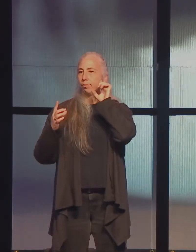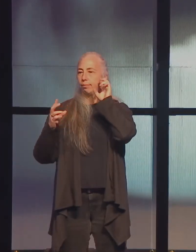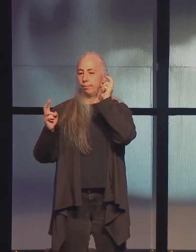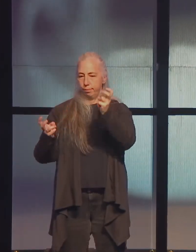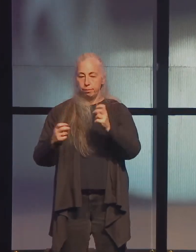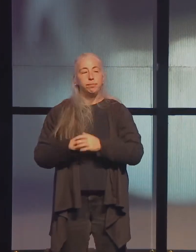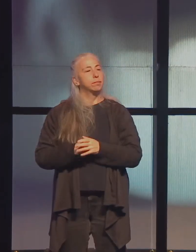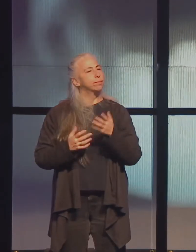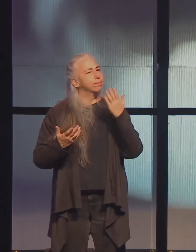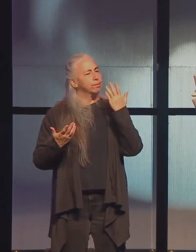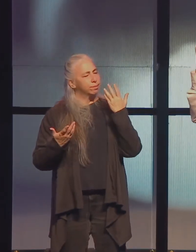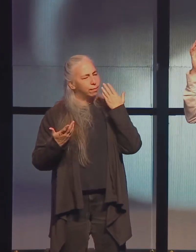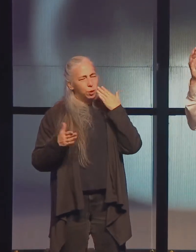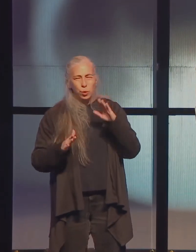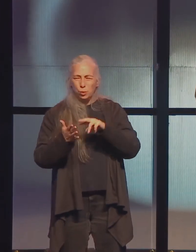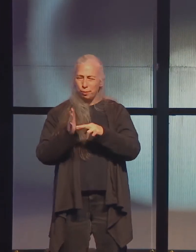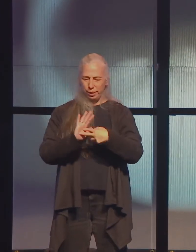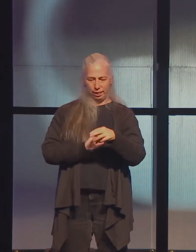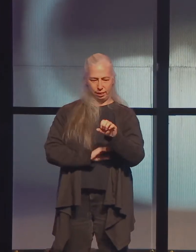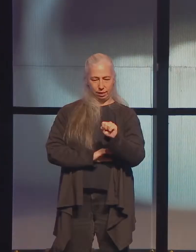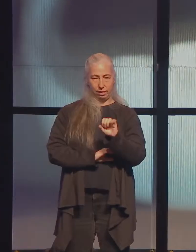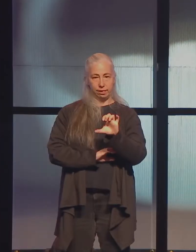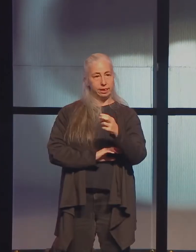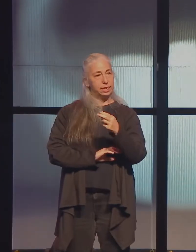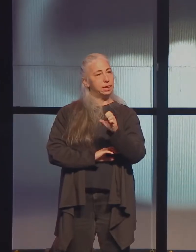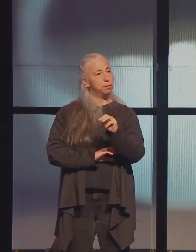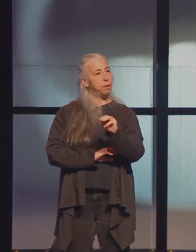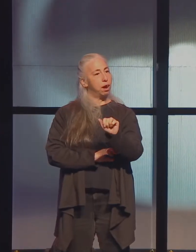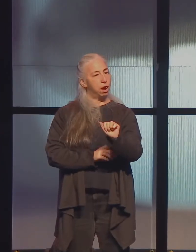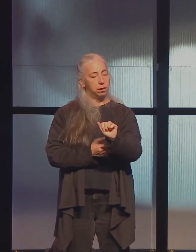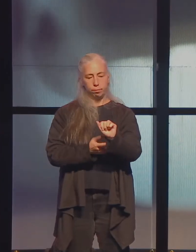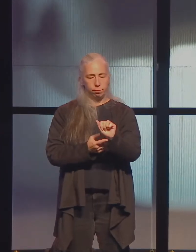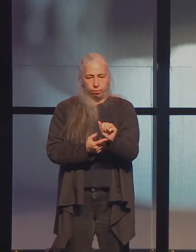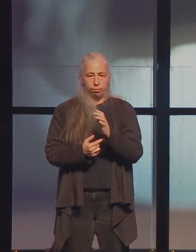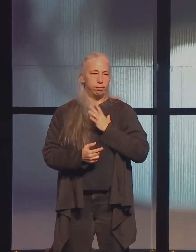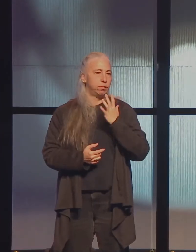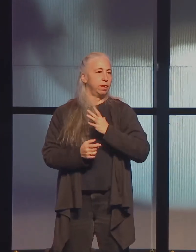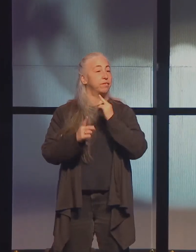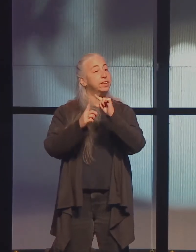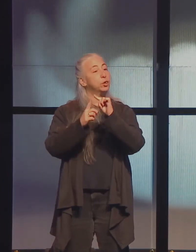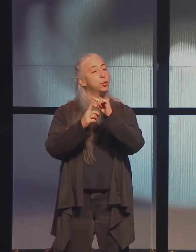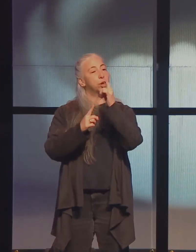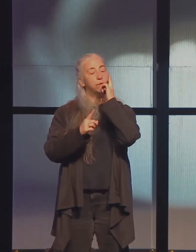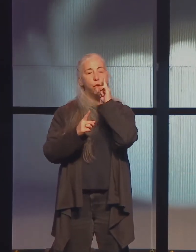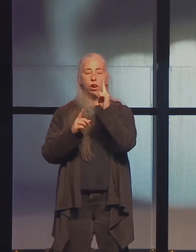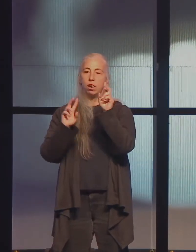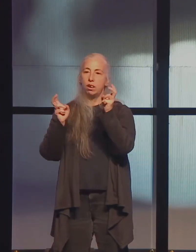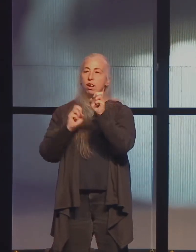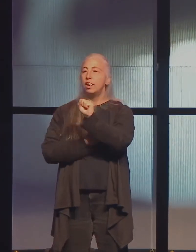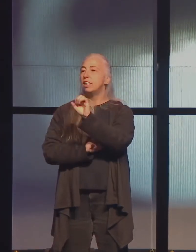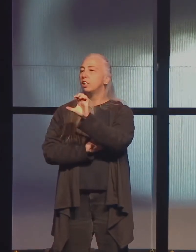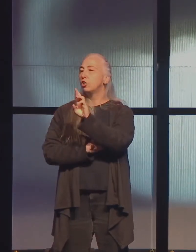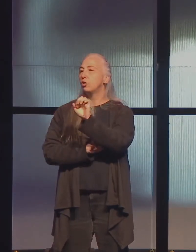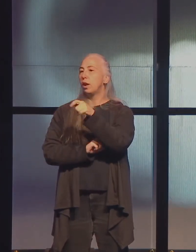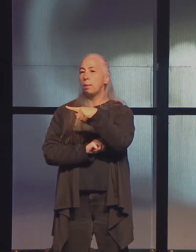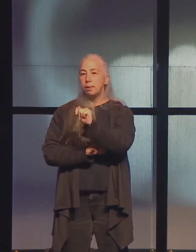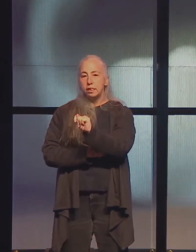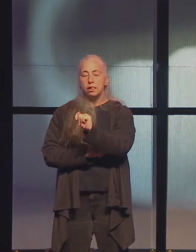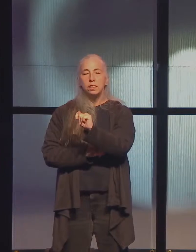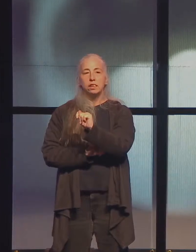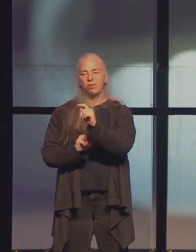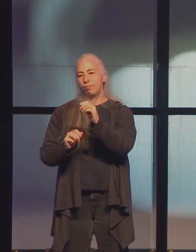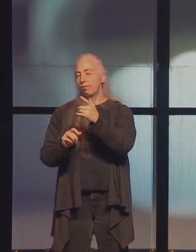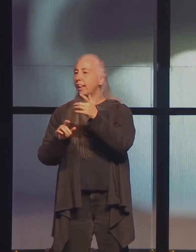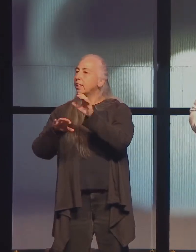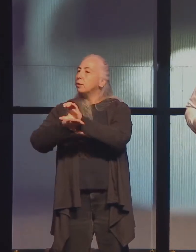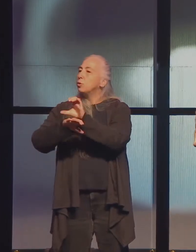what a schema is, it's just kind of this fancy word that we use for mental shortcuts. It's scripts, like code that your brain runs